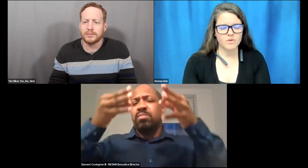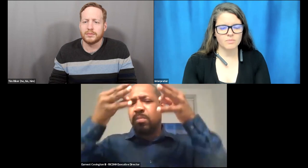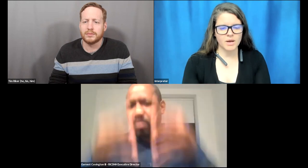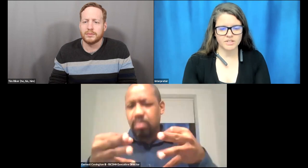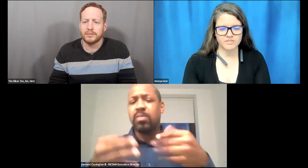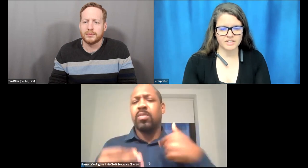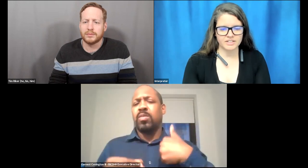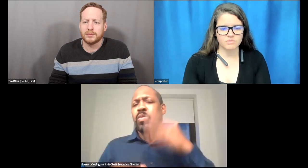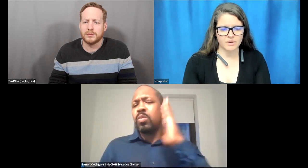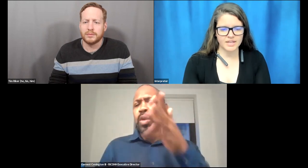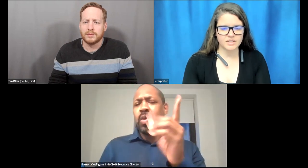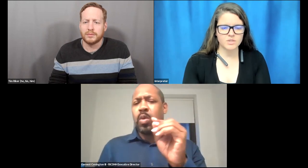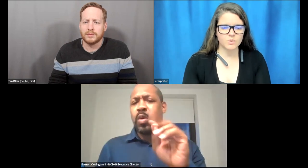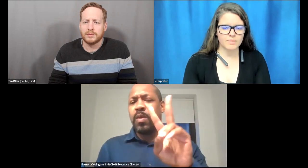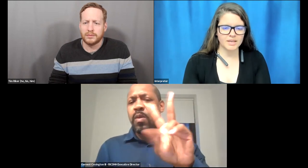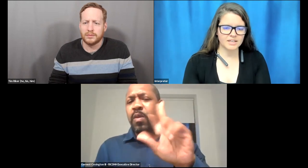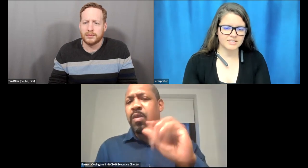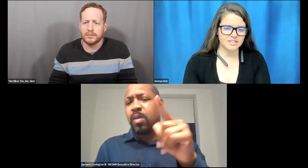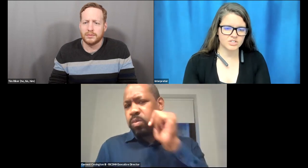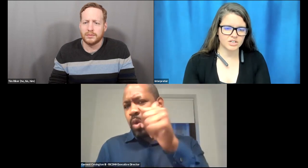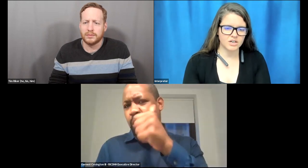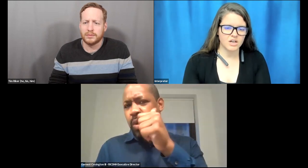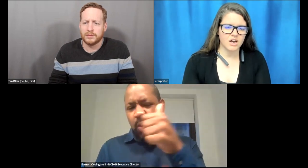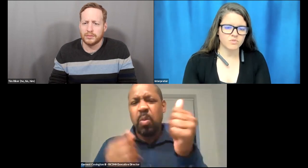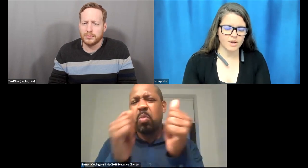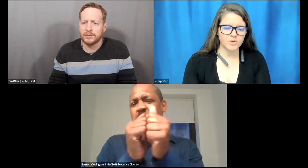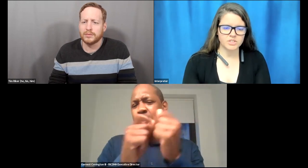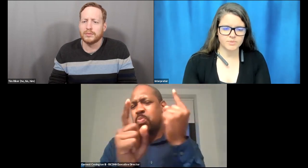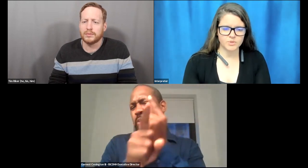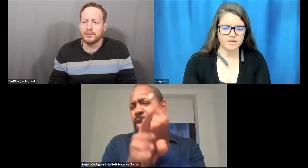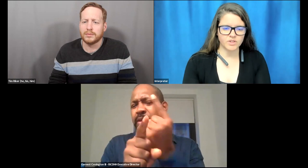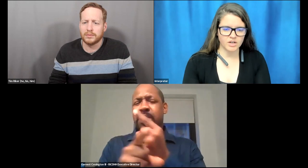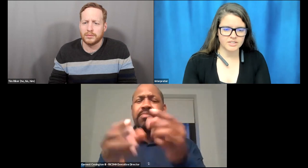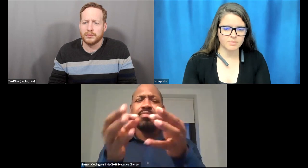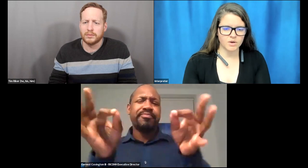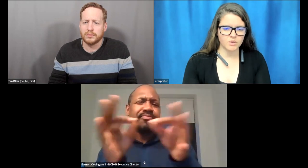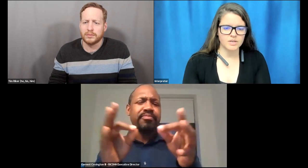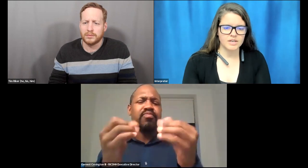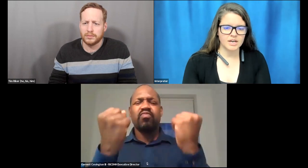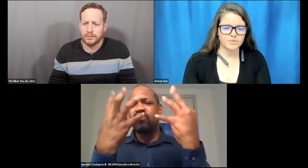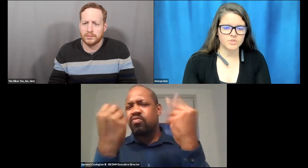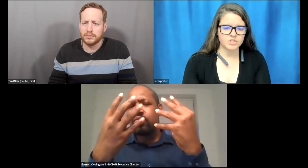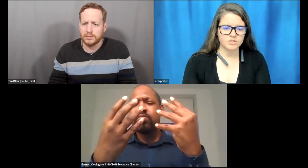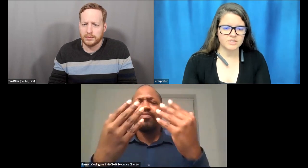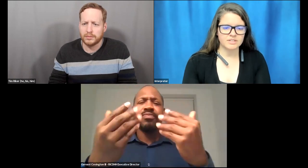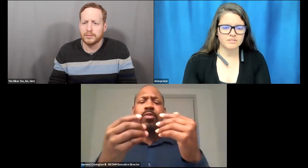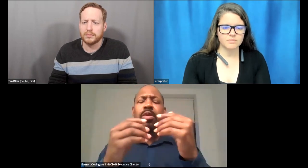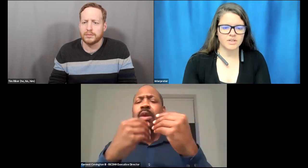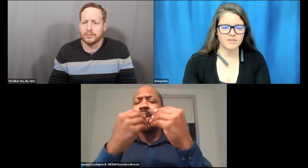the public feelings around that. So making a decision of, I'm going to be doing a vlog tomorrow, just giving